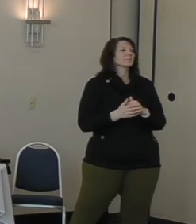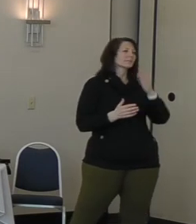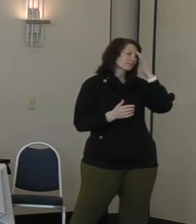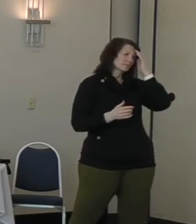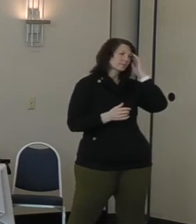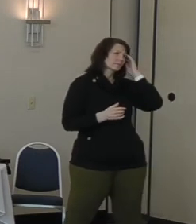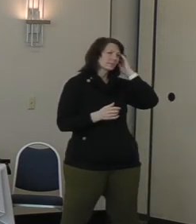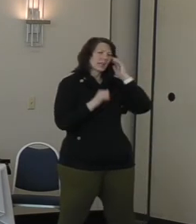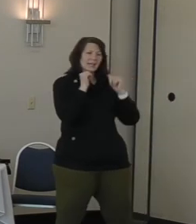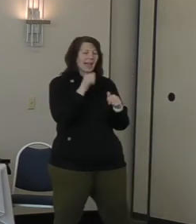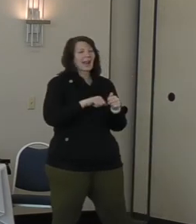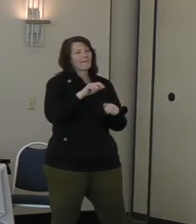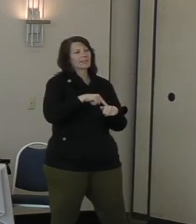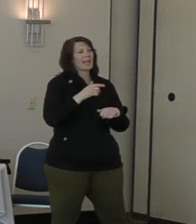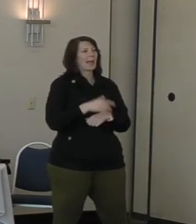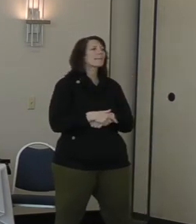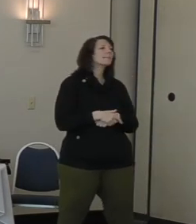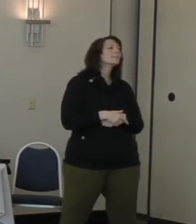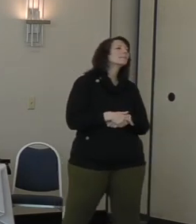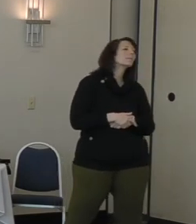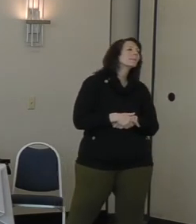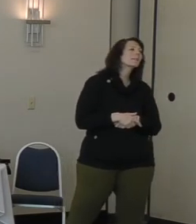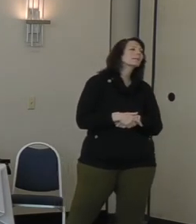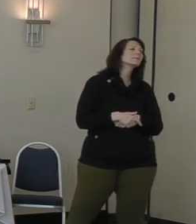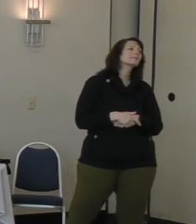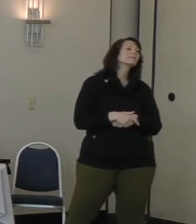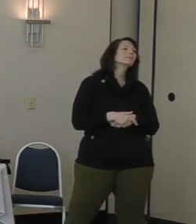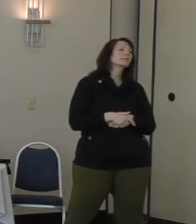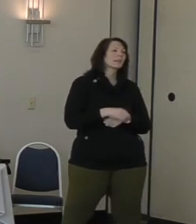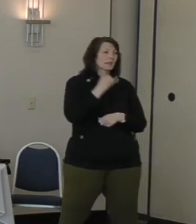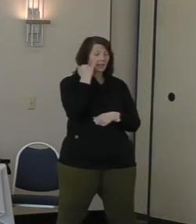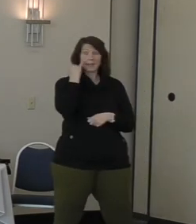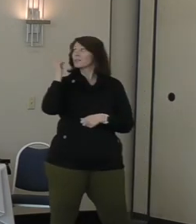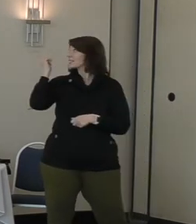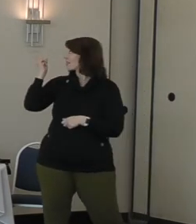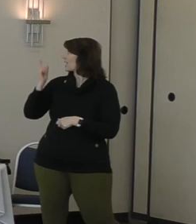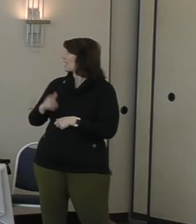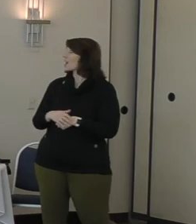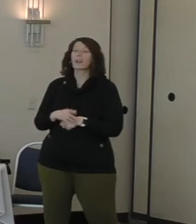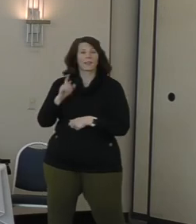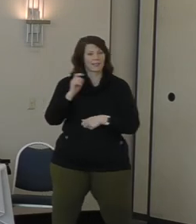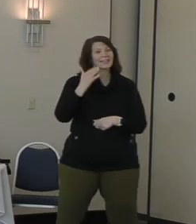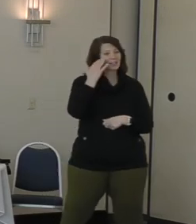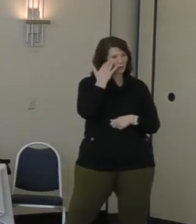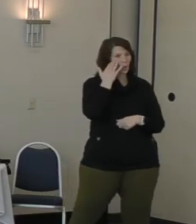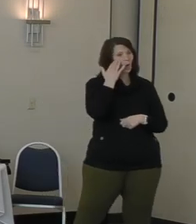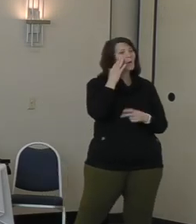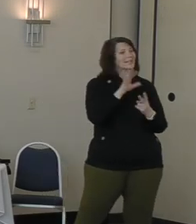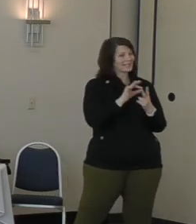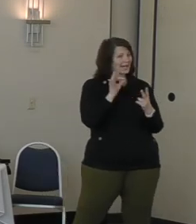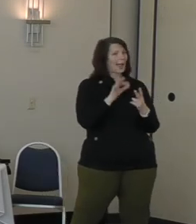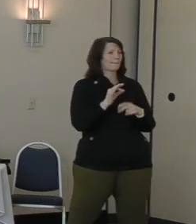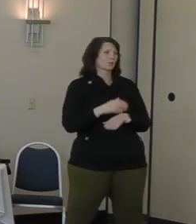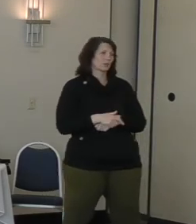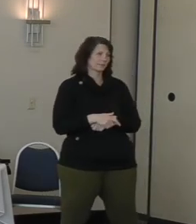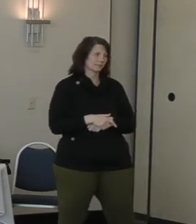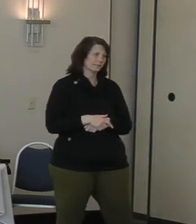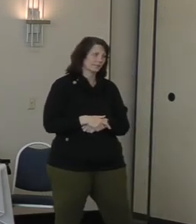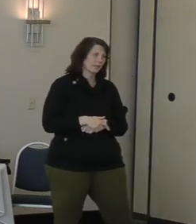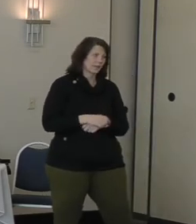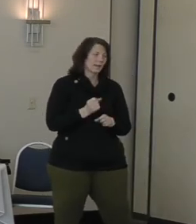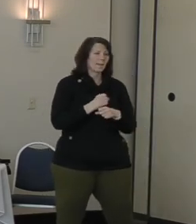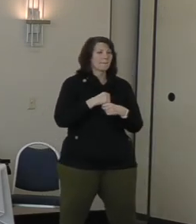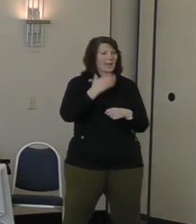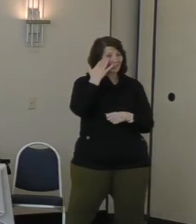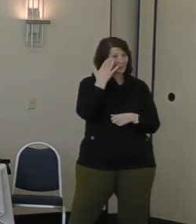show. Terrible high school games. But if it's there, they need to know it's an option. Right? Make